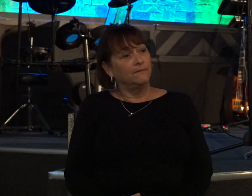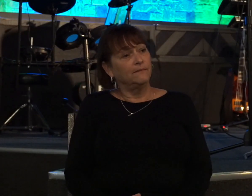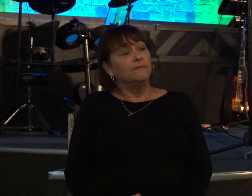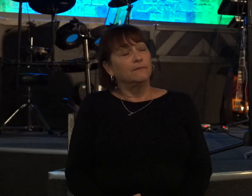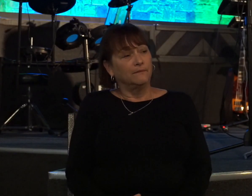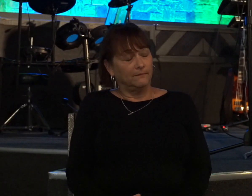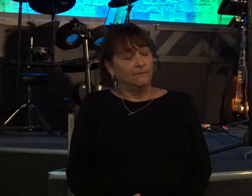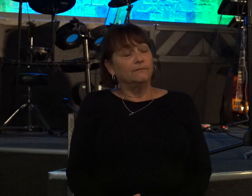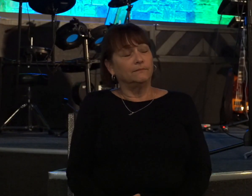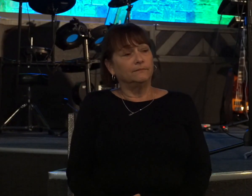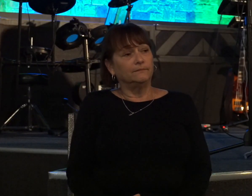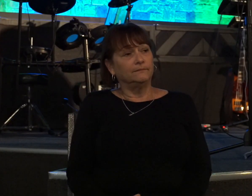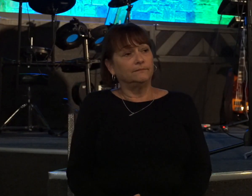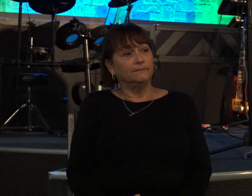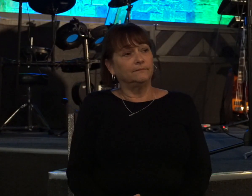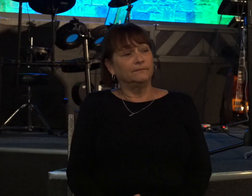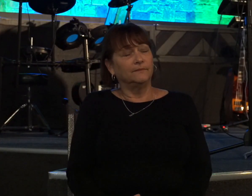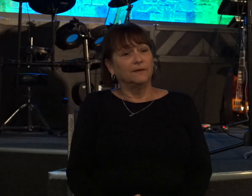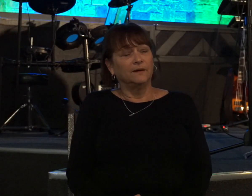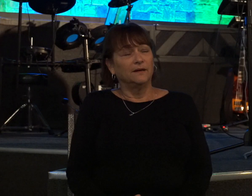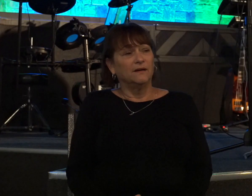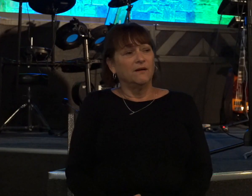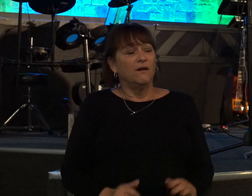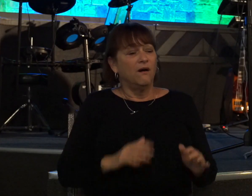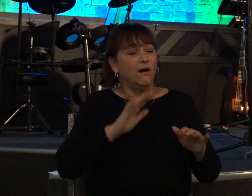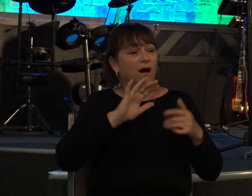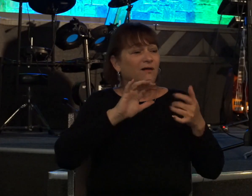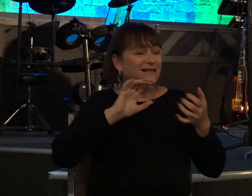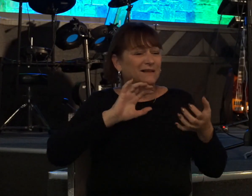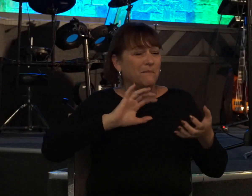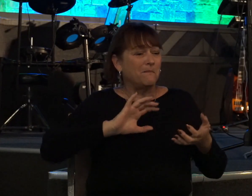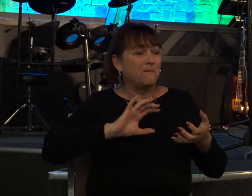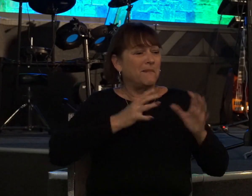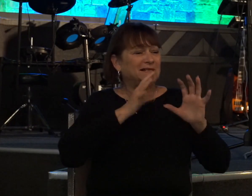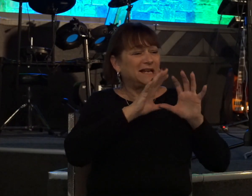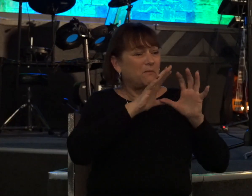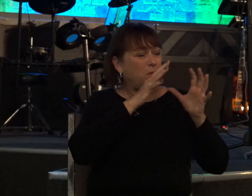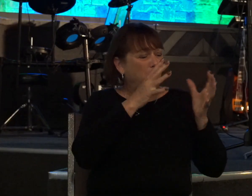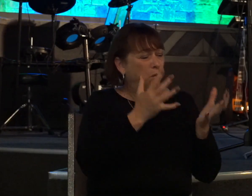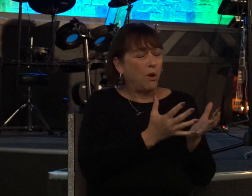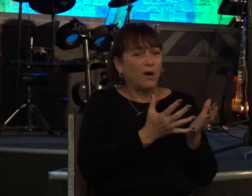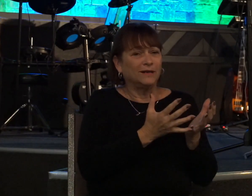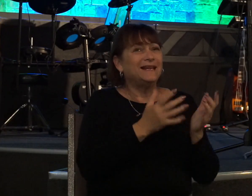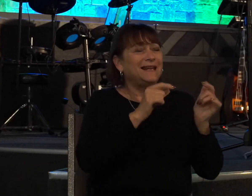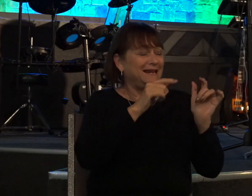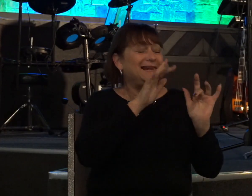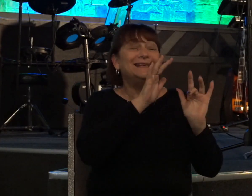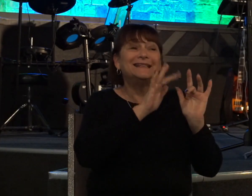he just skipped all this mess here on earth to be absent from the body is to be present with the lord